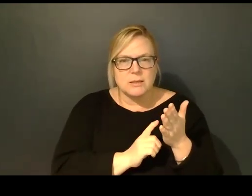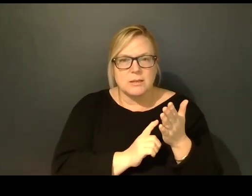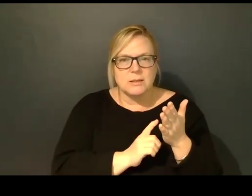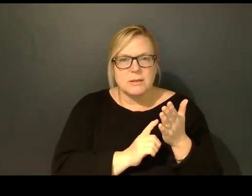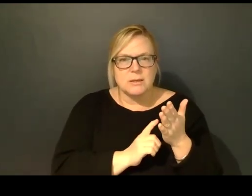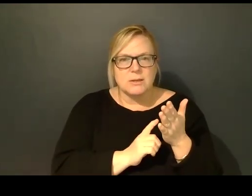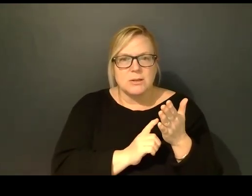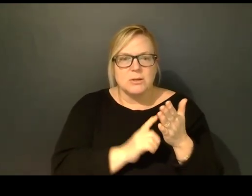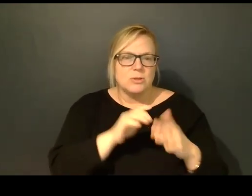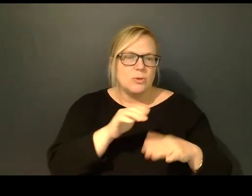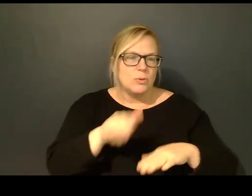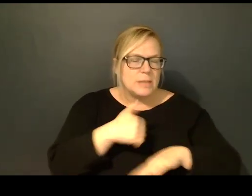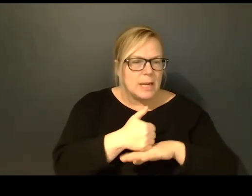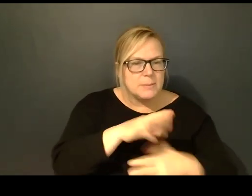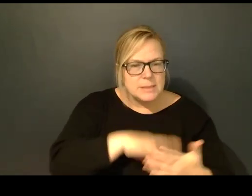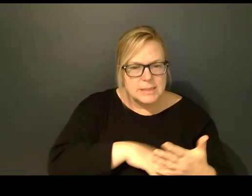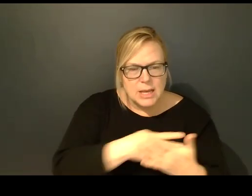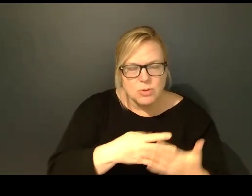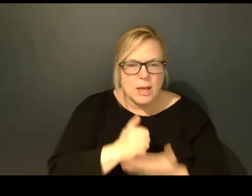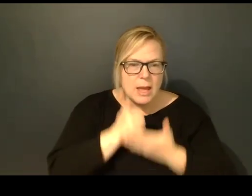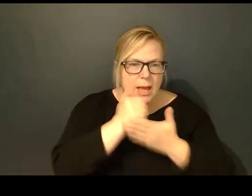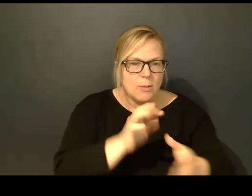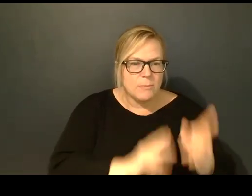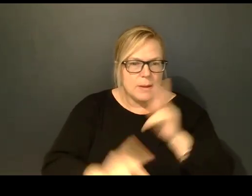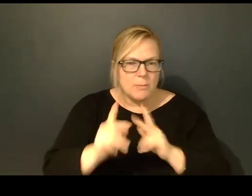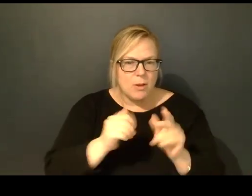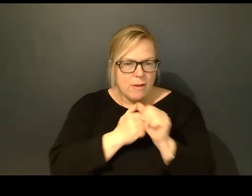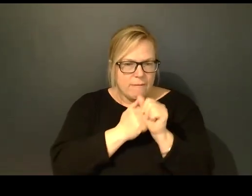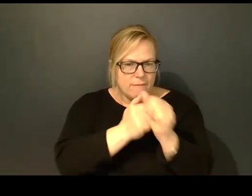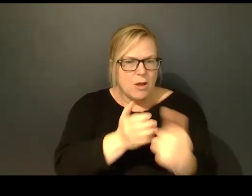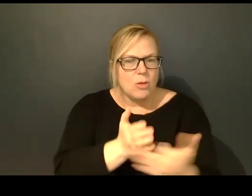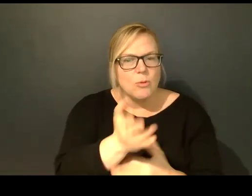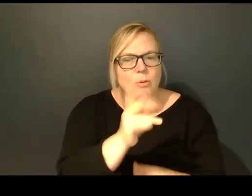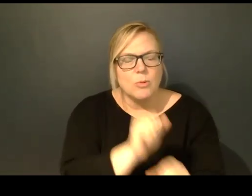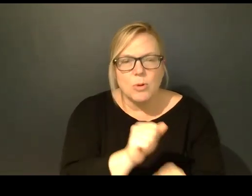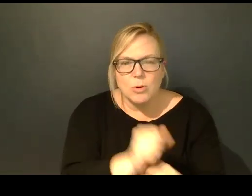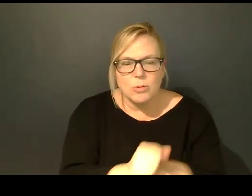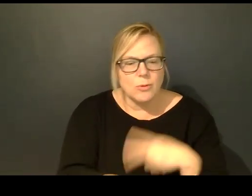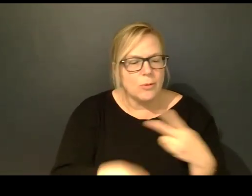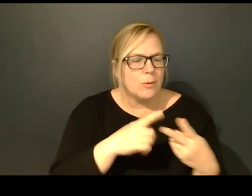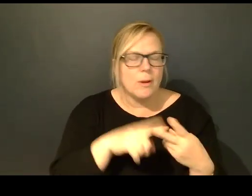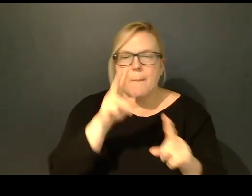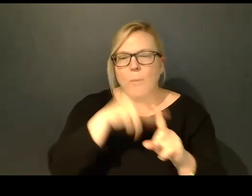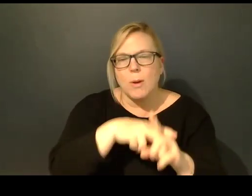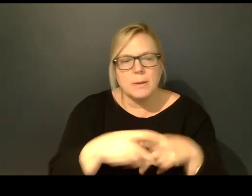establish routines to help folks follow through with work, with appointments,